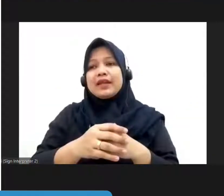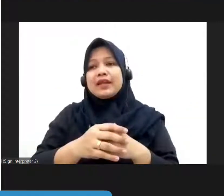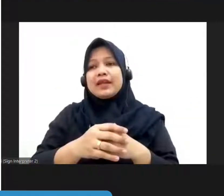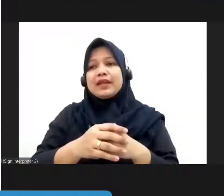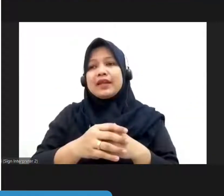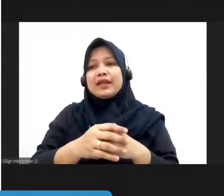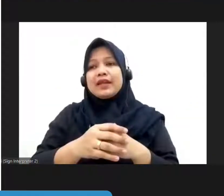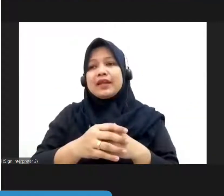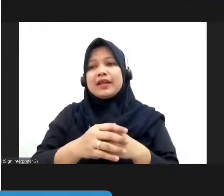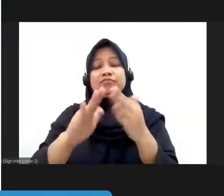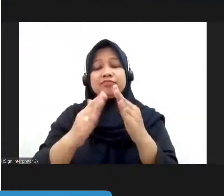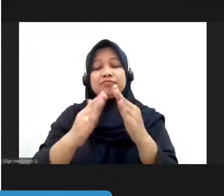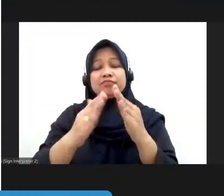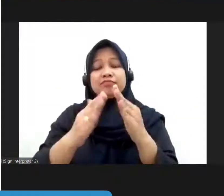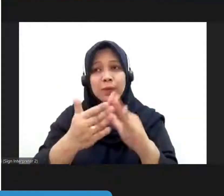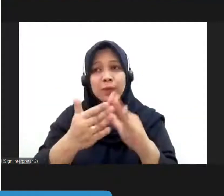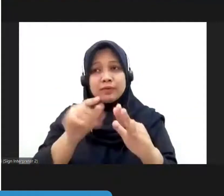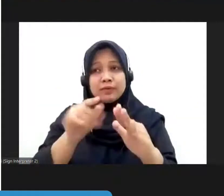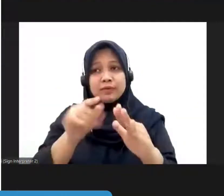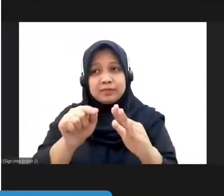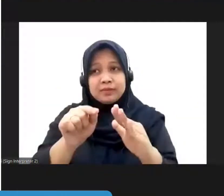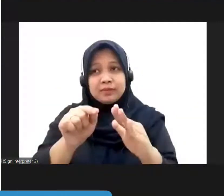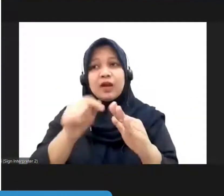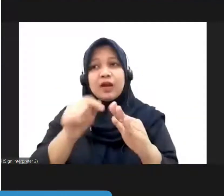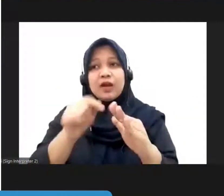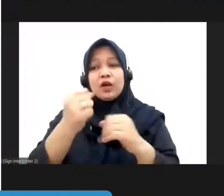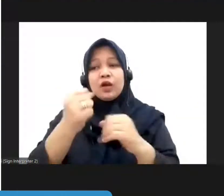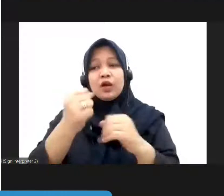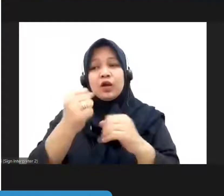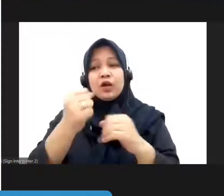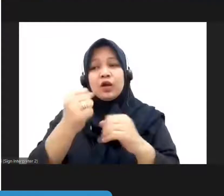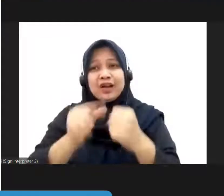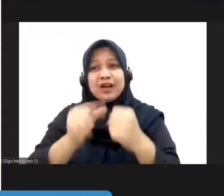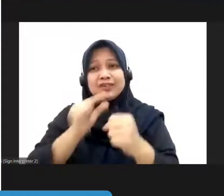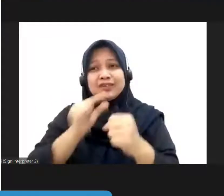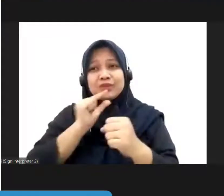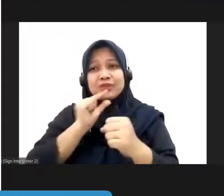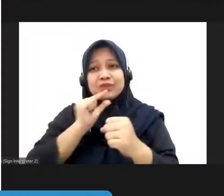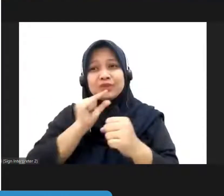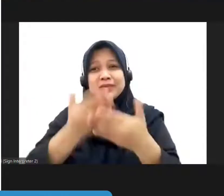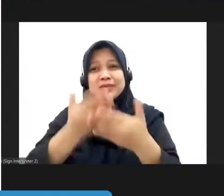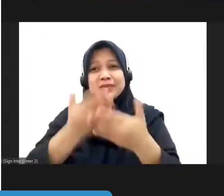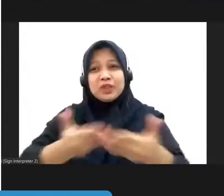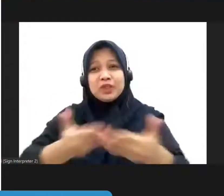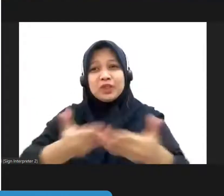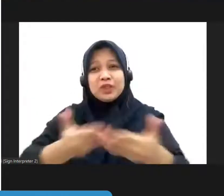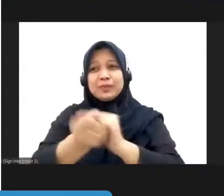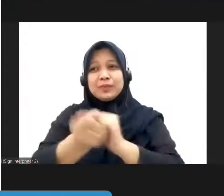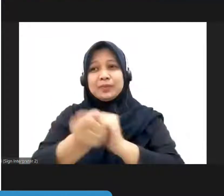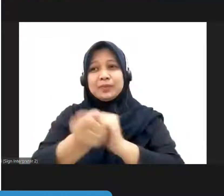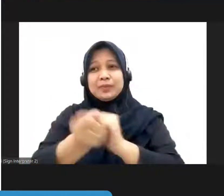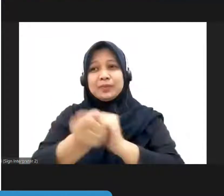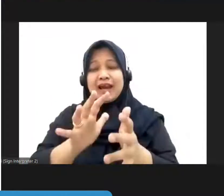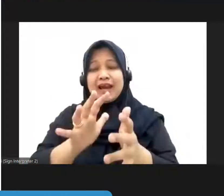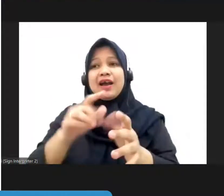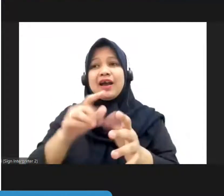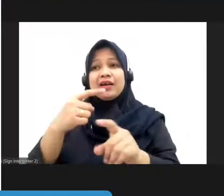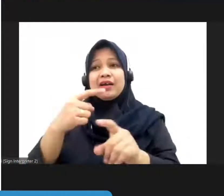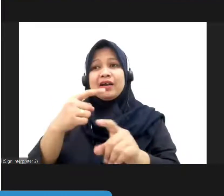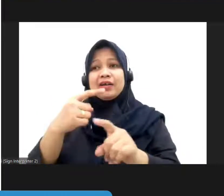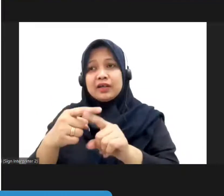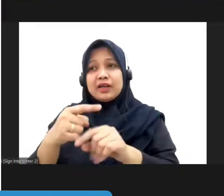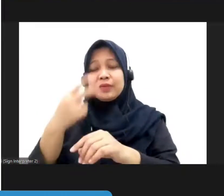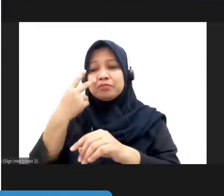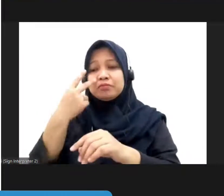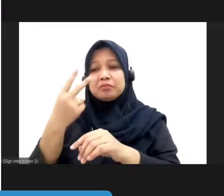overwhelmed by that disaster, but then I think we need to see that what is that fabric or a network which we